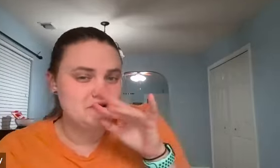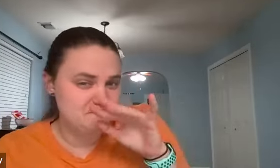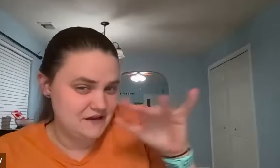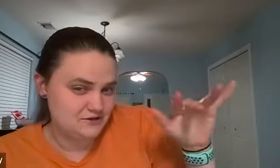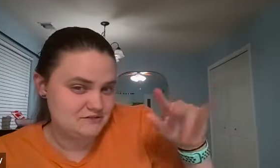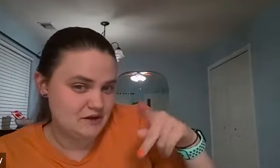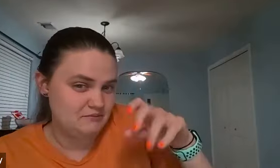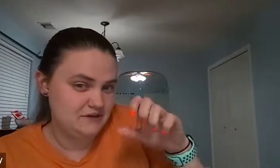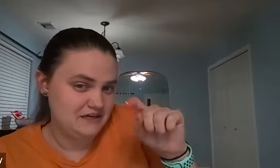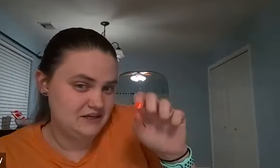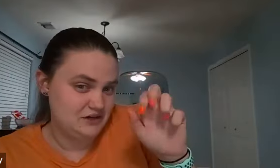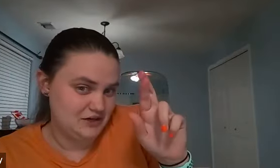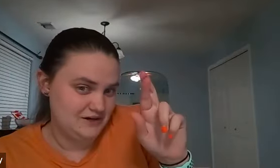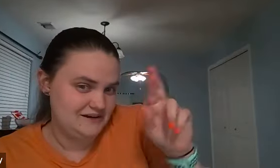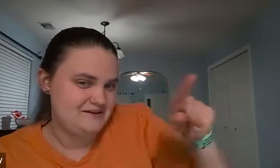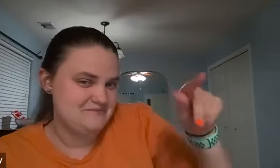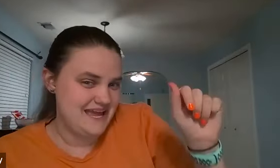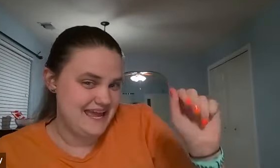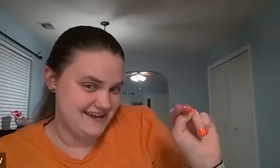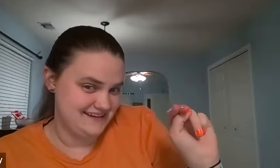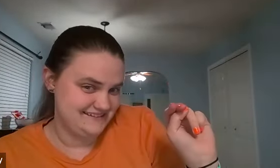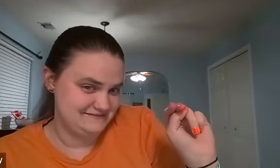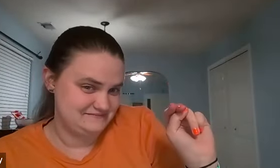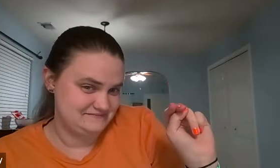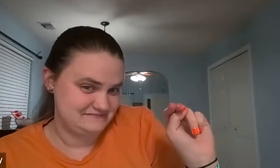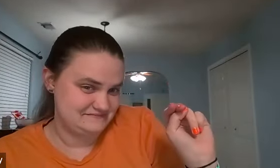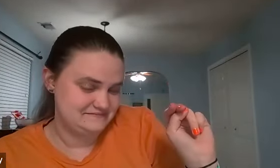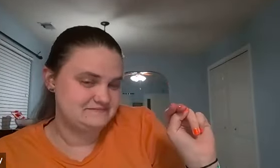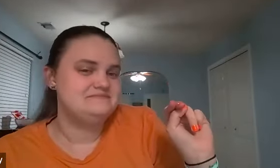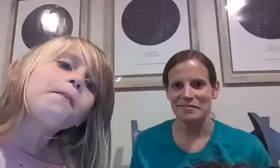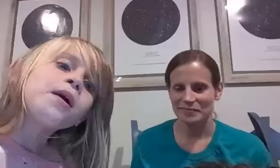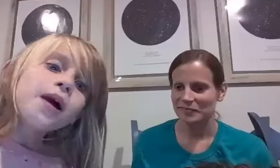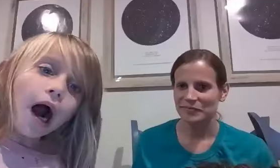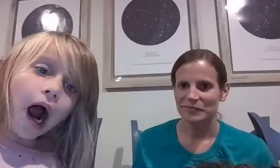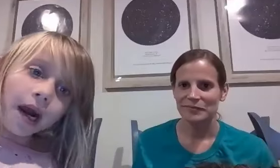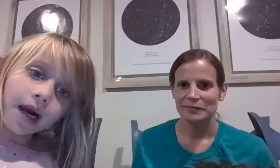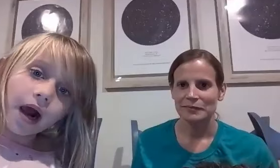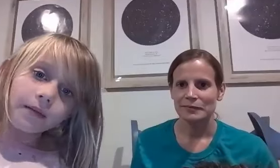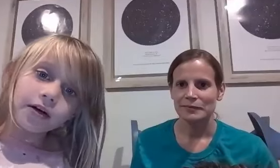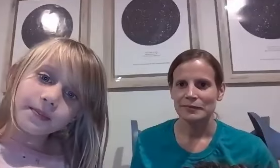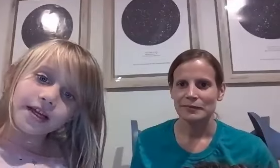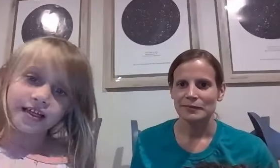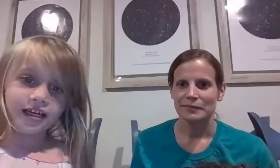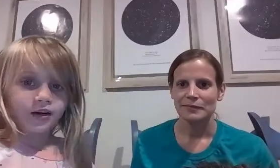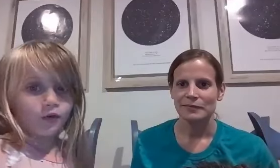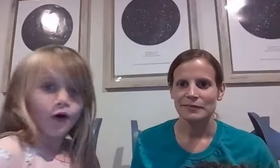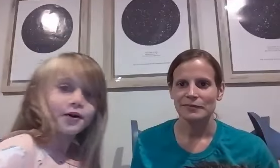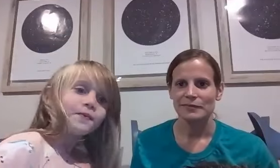would fingerspell Peter Pan. I'm gonna be a unicorn.